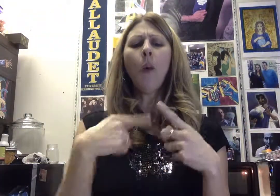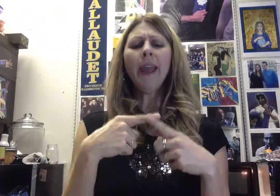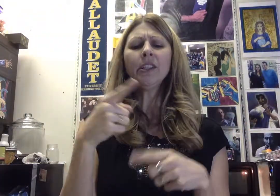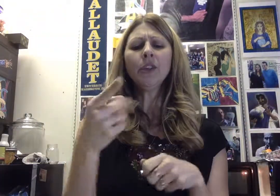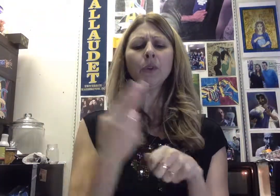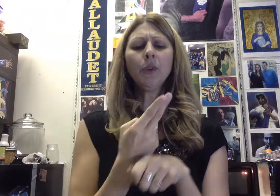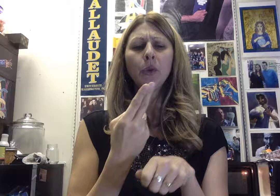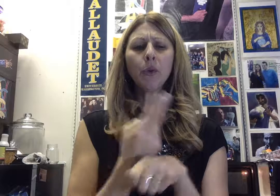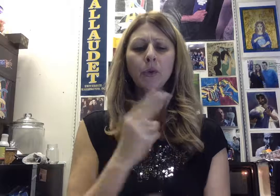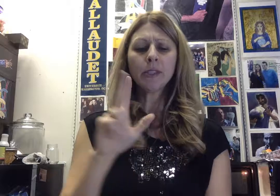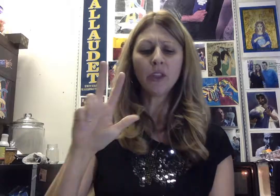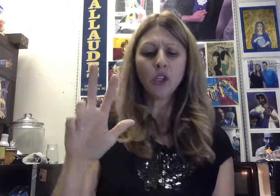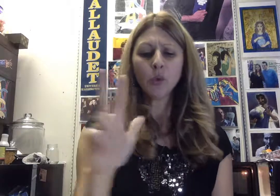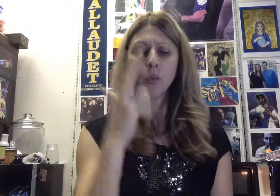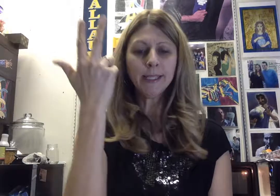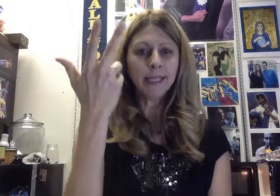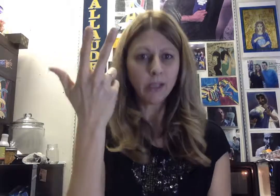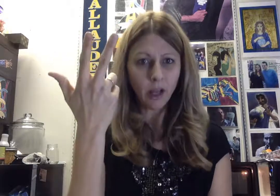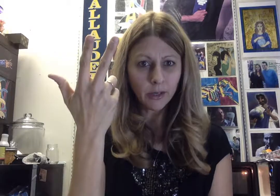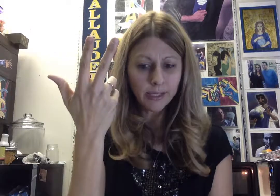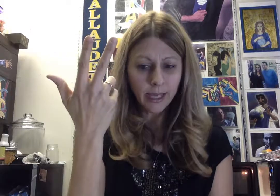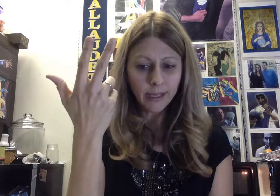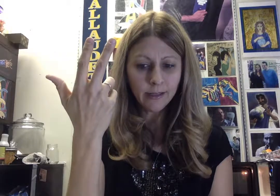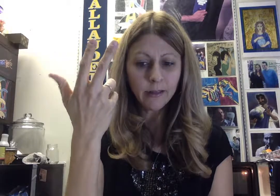When do you use the twisting dollar sign?